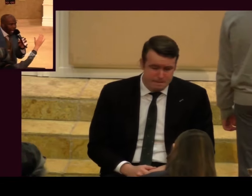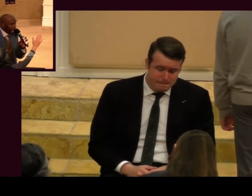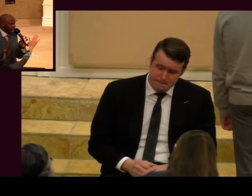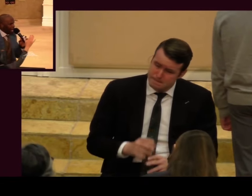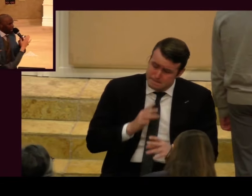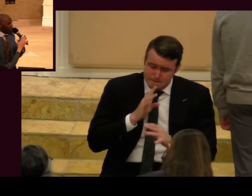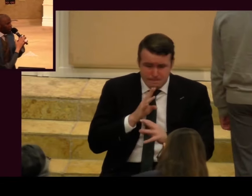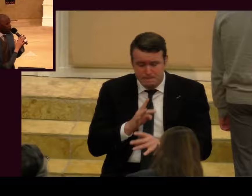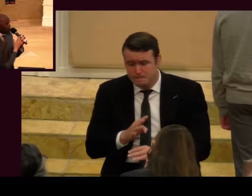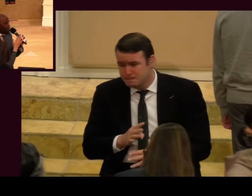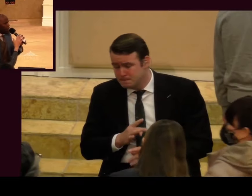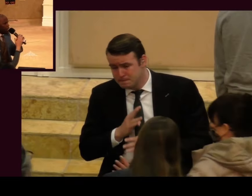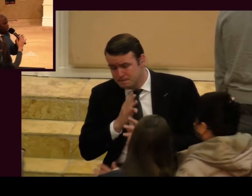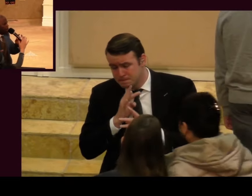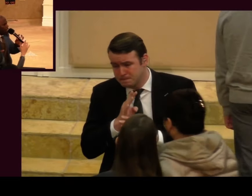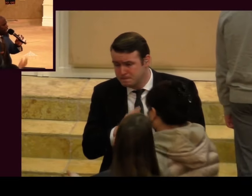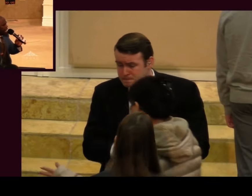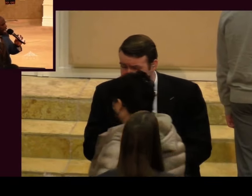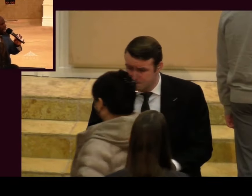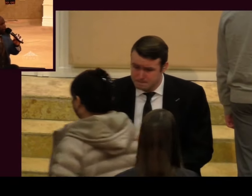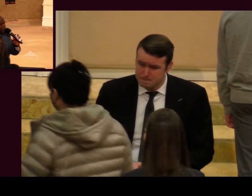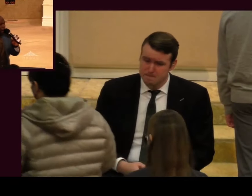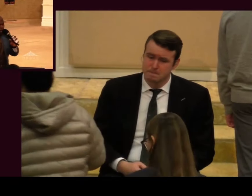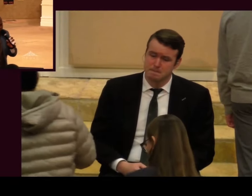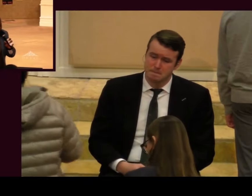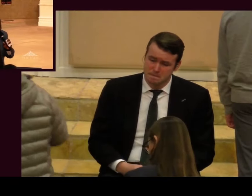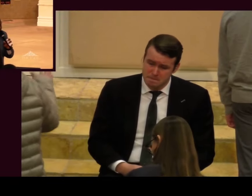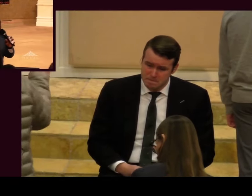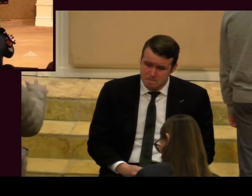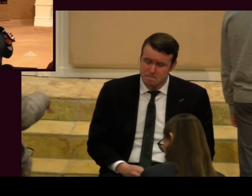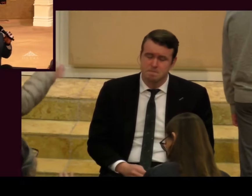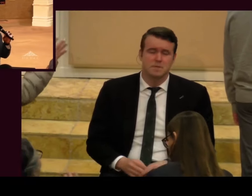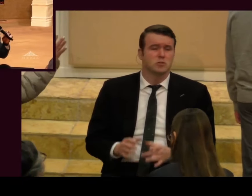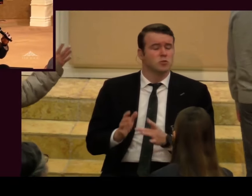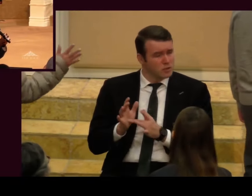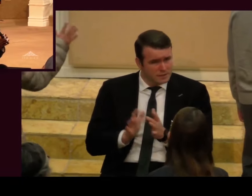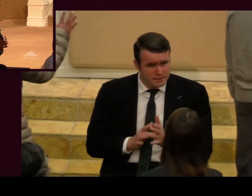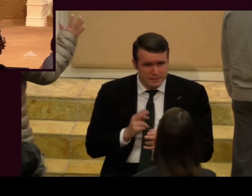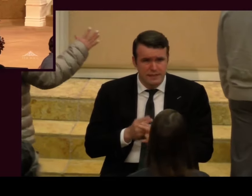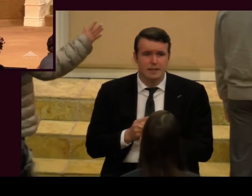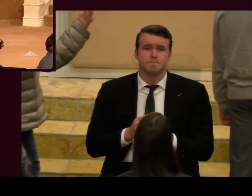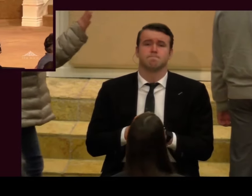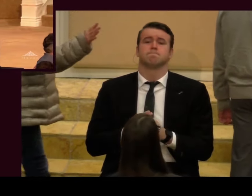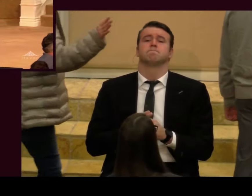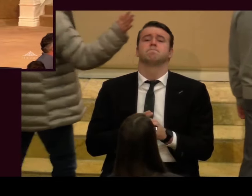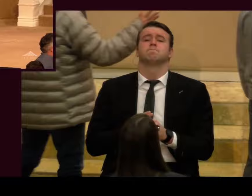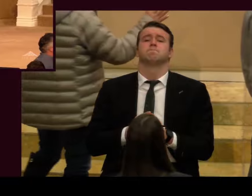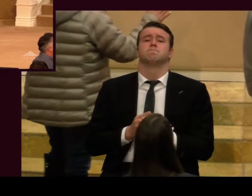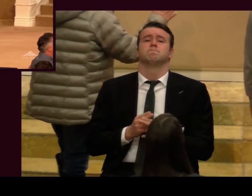Lord. Shakaya da da da da yo no mo yo do no mo yo de kaya baba mosa. Jesus name.